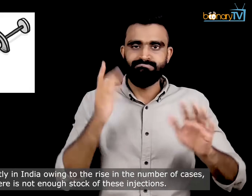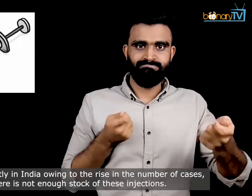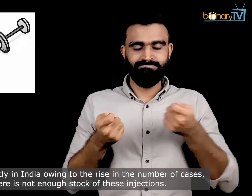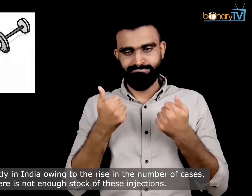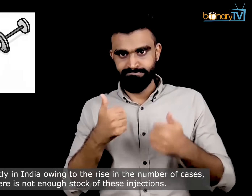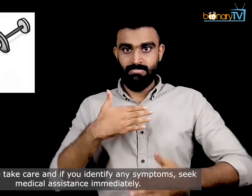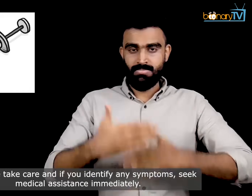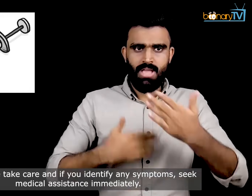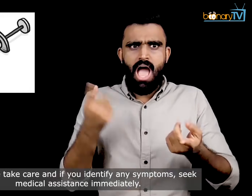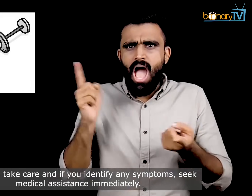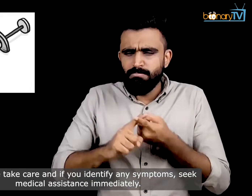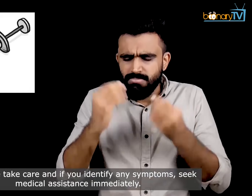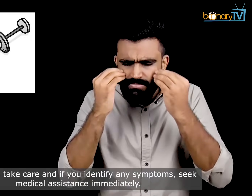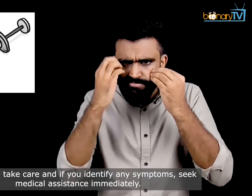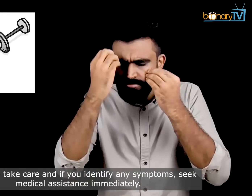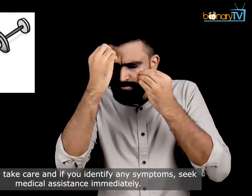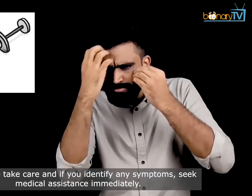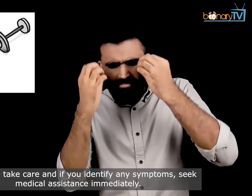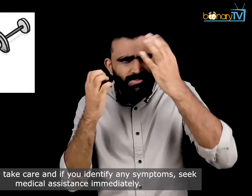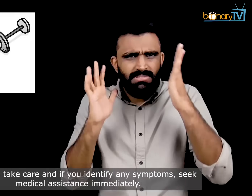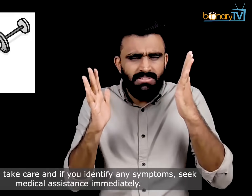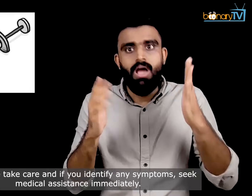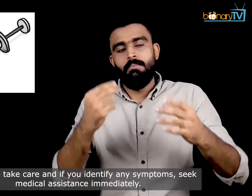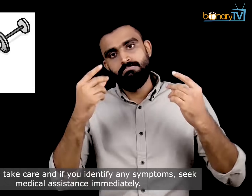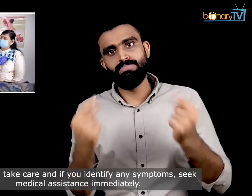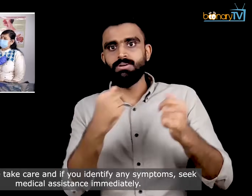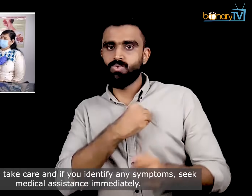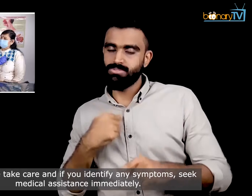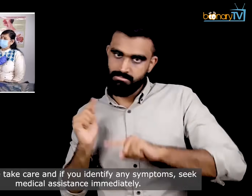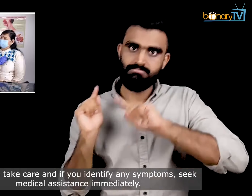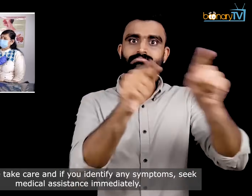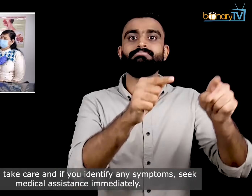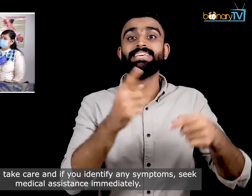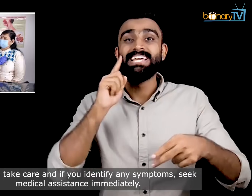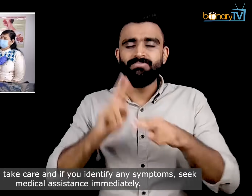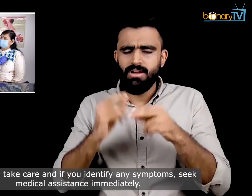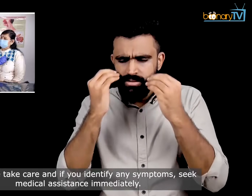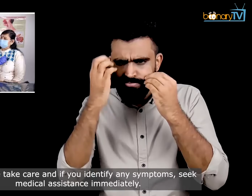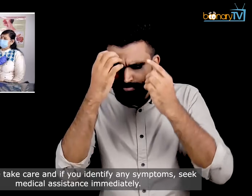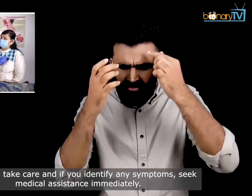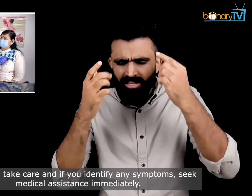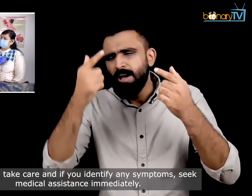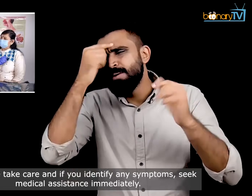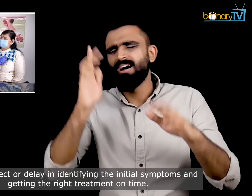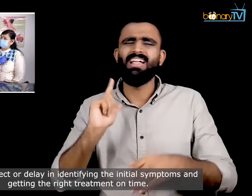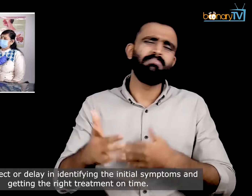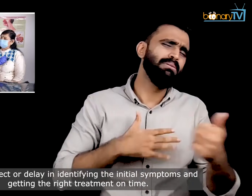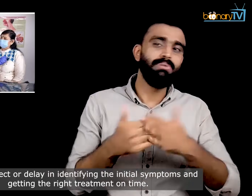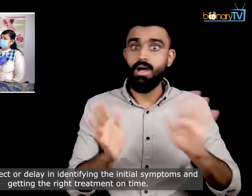injections. So please take care and if you identify any symptoms seek medical assistance immediately. Don't neglect